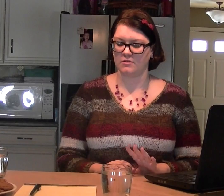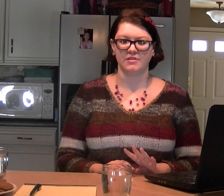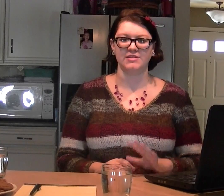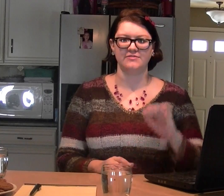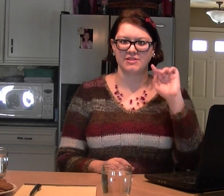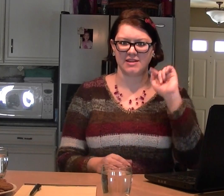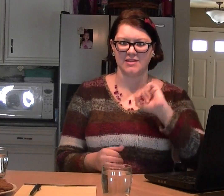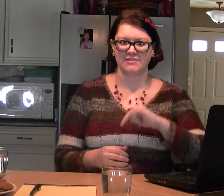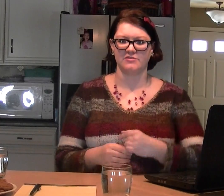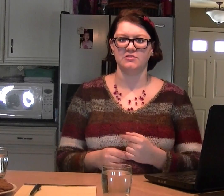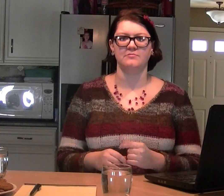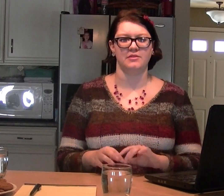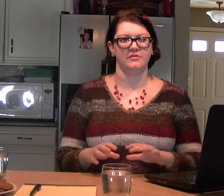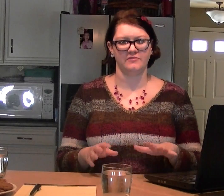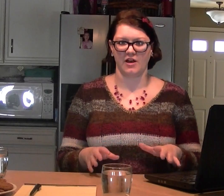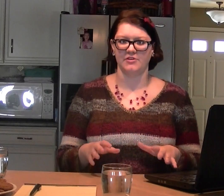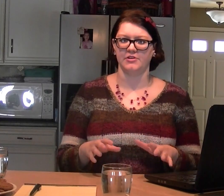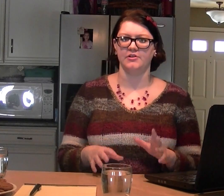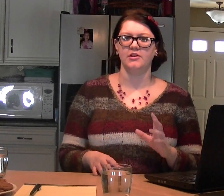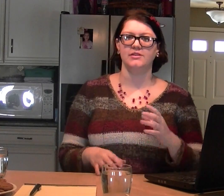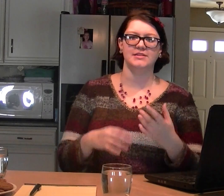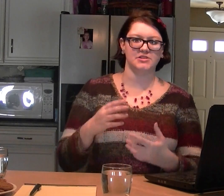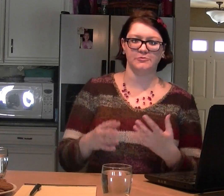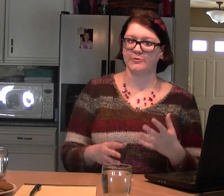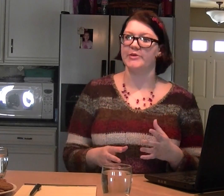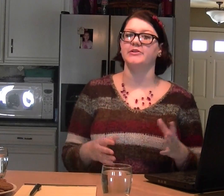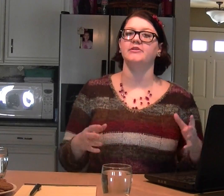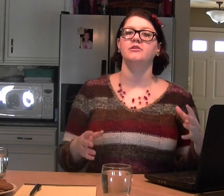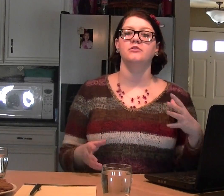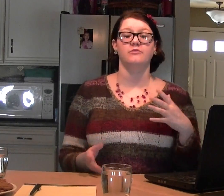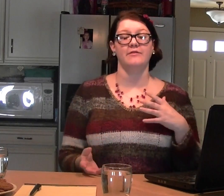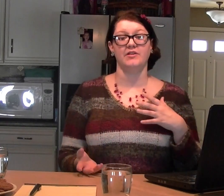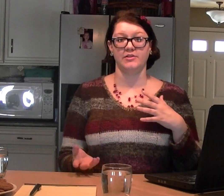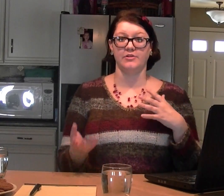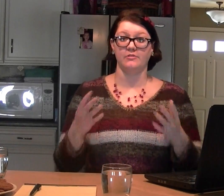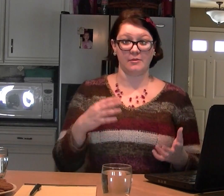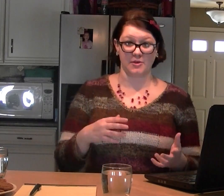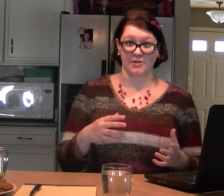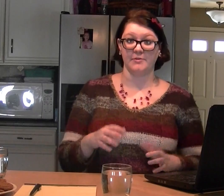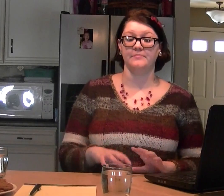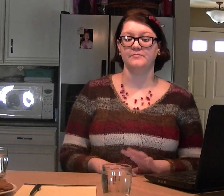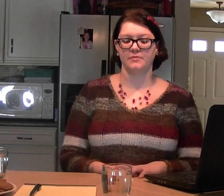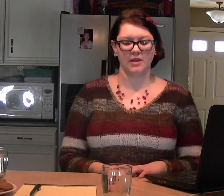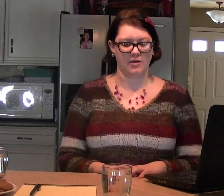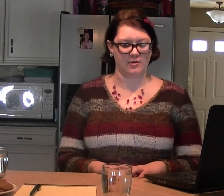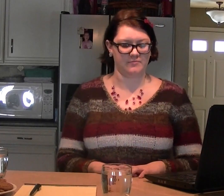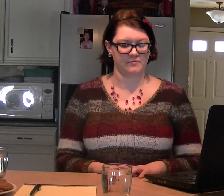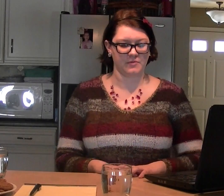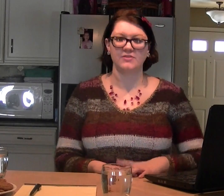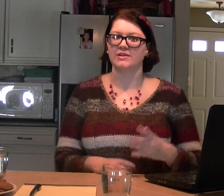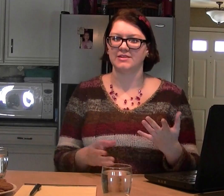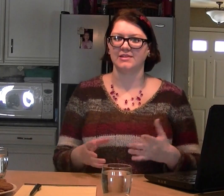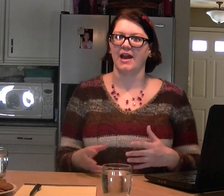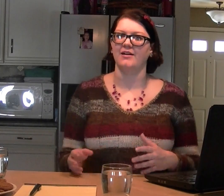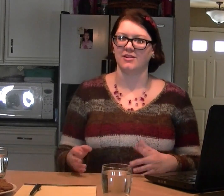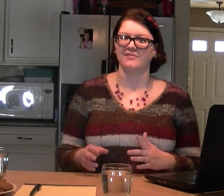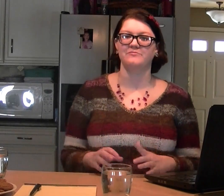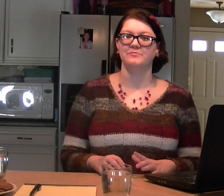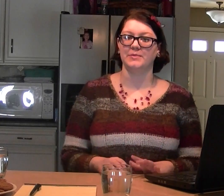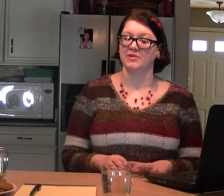There's different signs for mother, father, sister, brother, grandfather, grandmother, things like that. A lot of people have